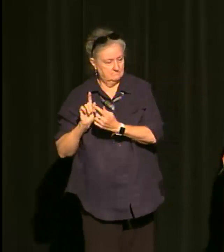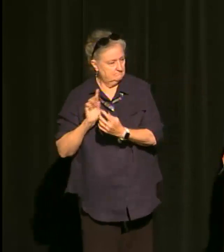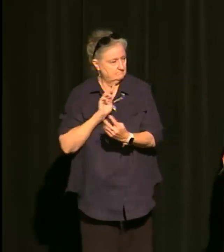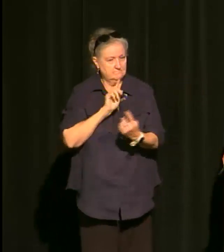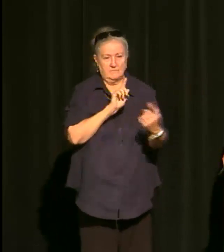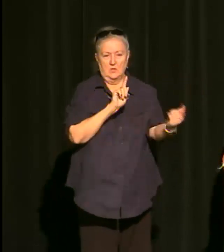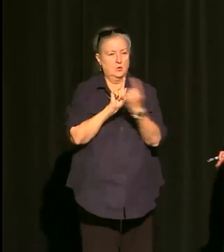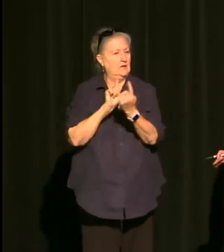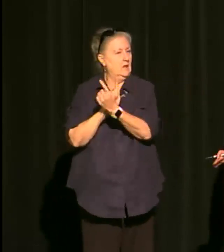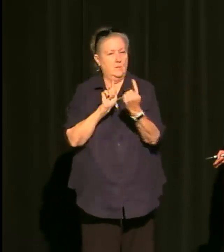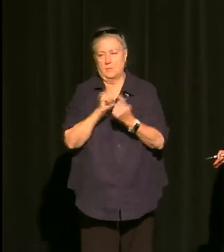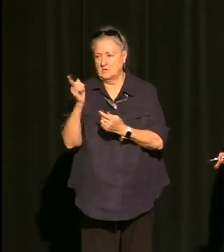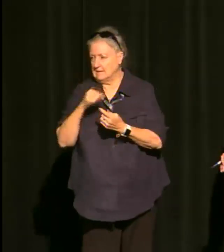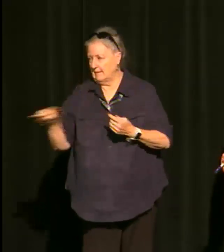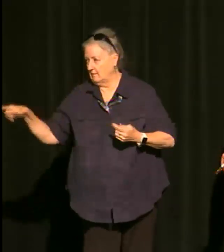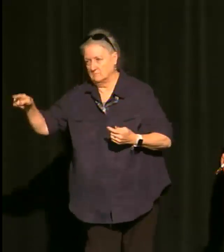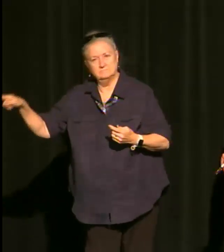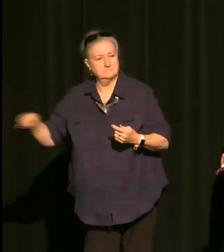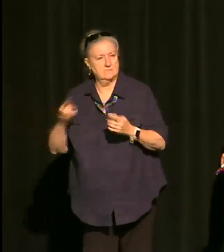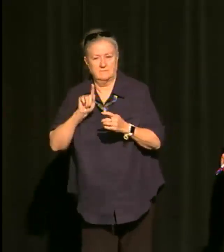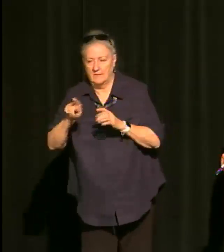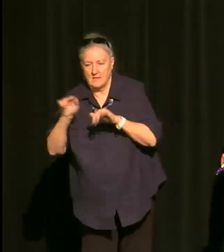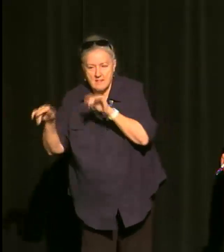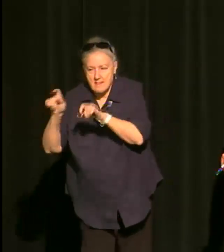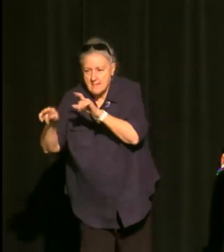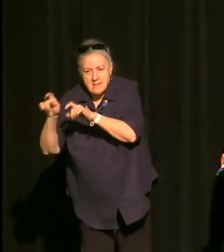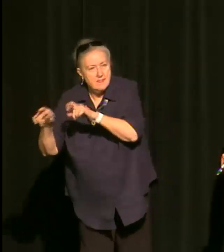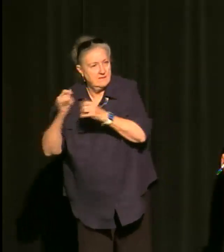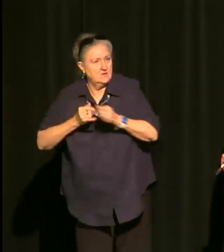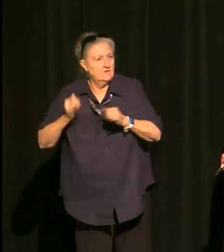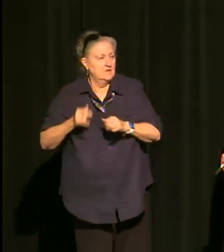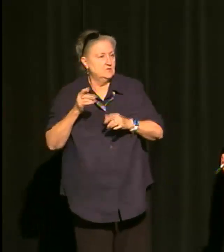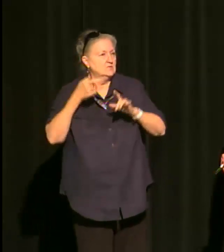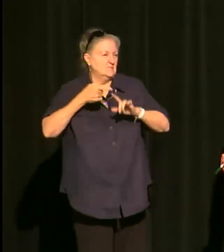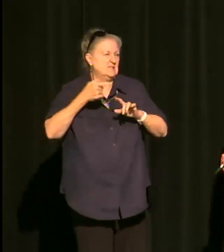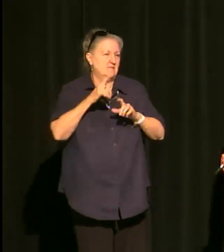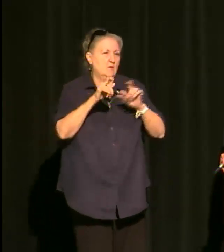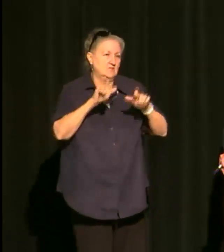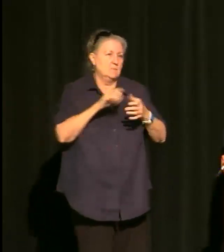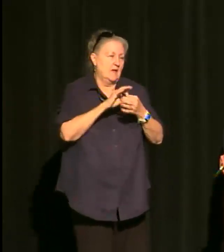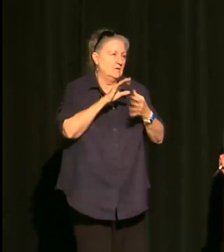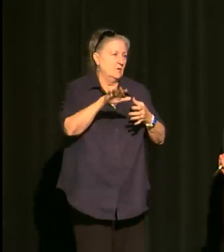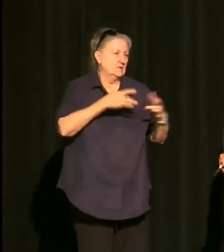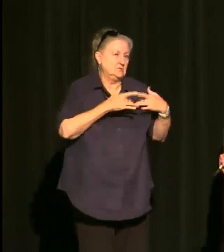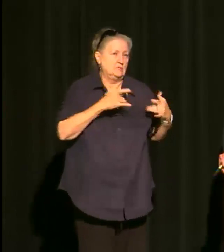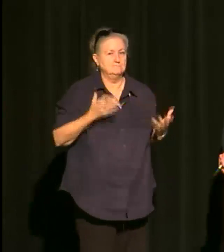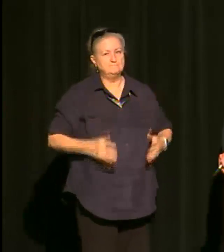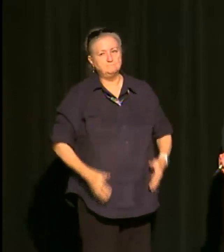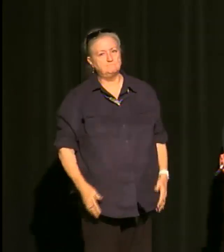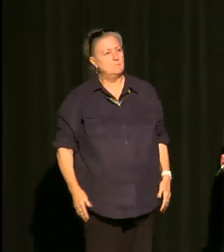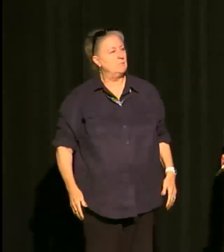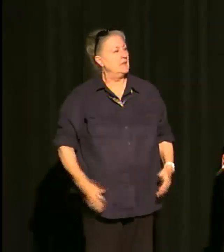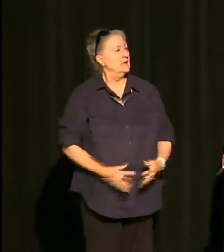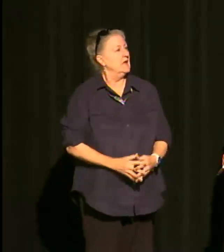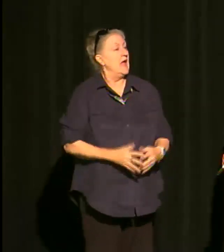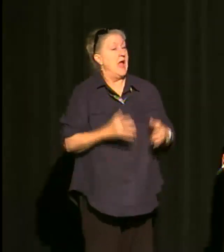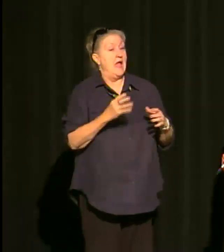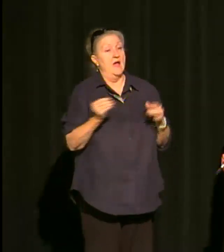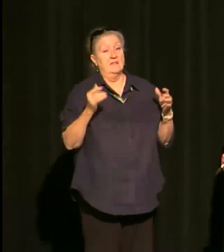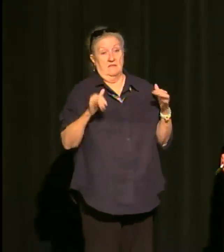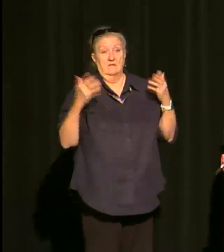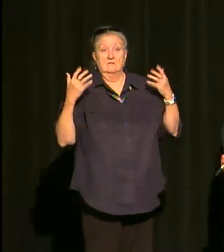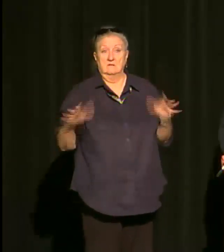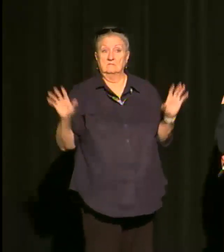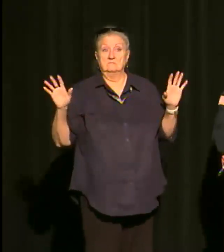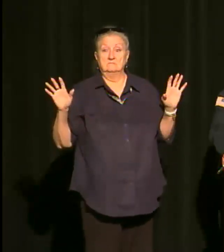can approach an individual if you need to ask a specific question to a specific need. And that